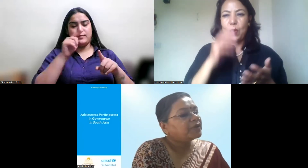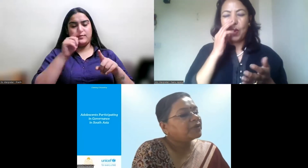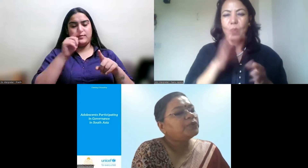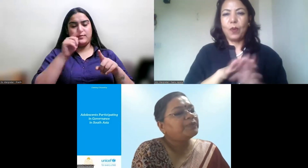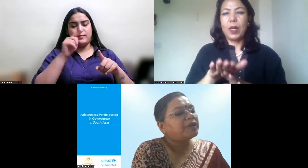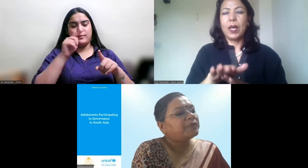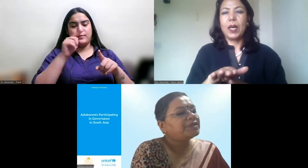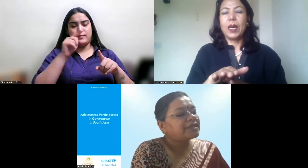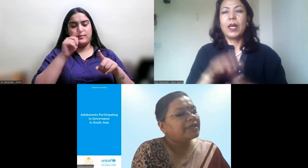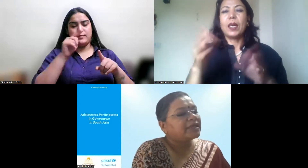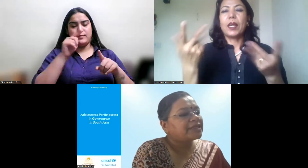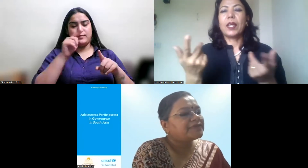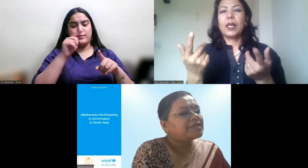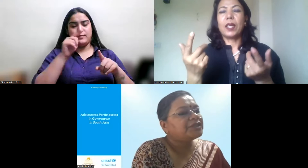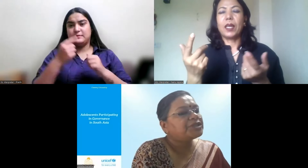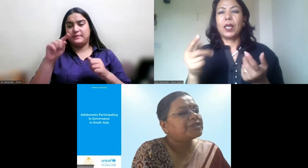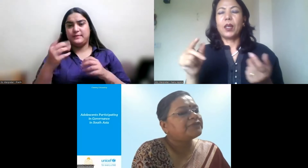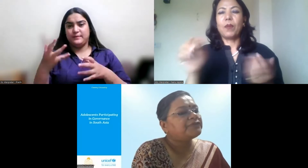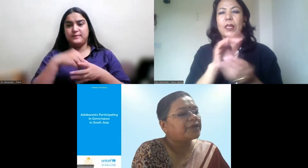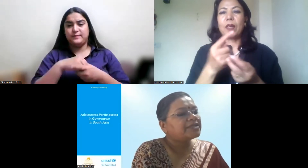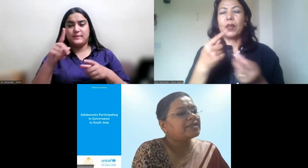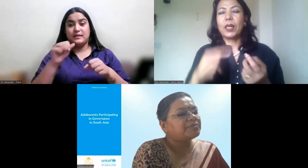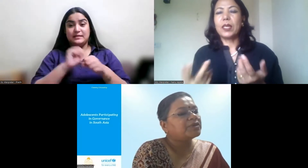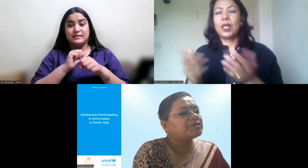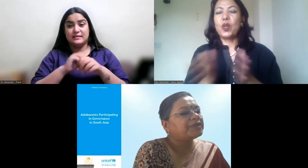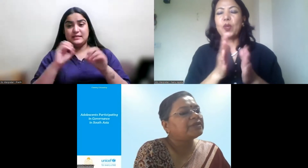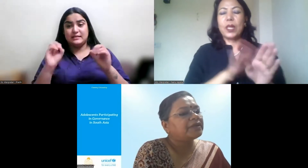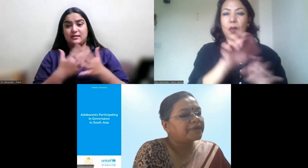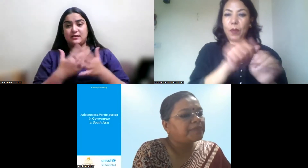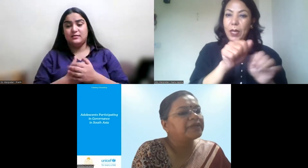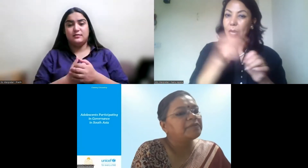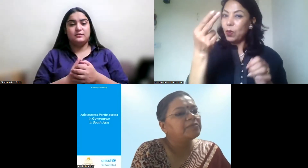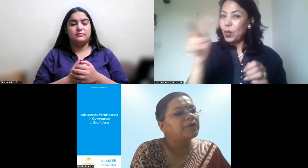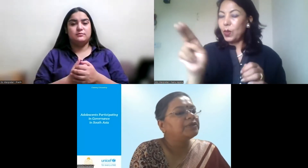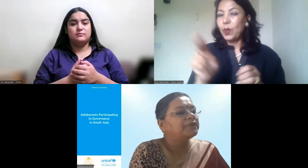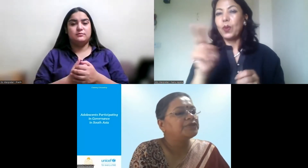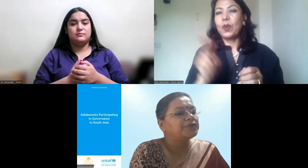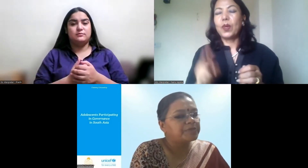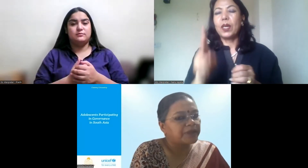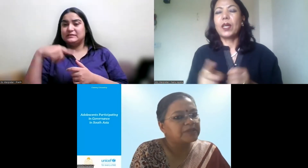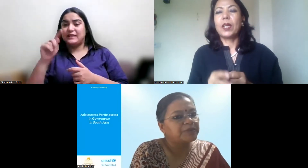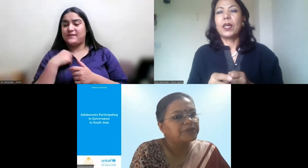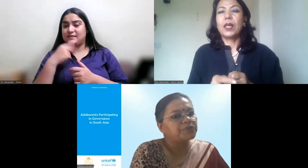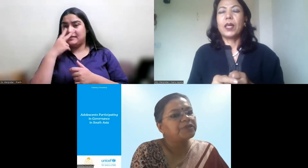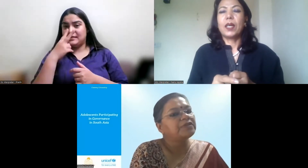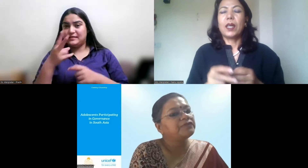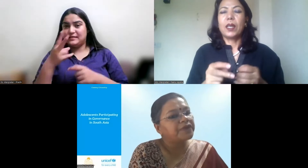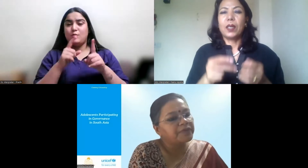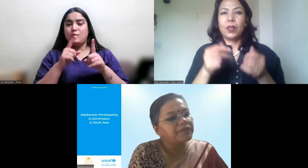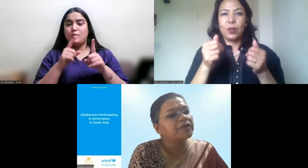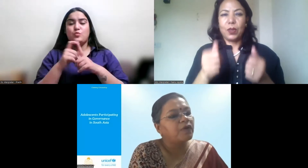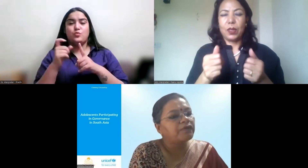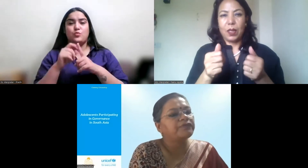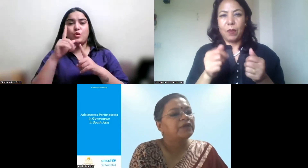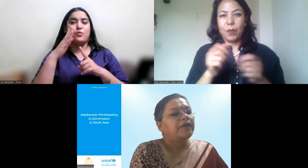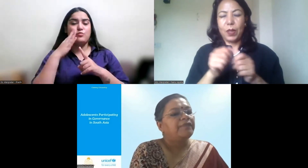To conclude, one would just say that Safe City initiative for us has demonstrated that a replicable model of children's participation within the